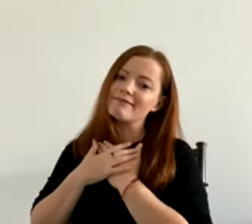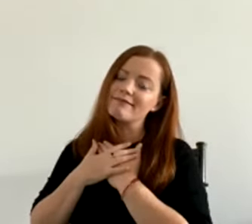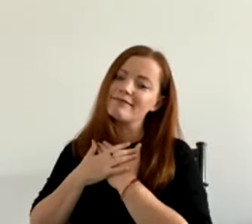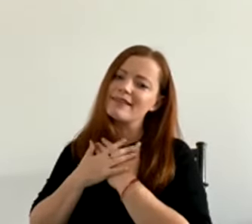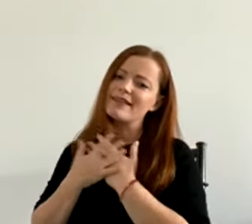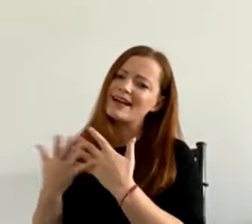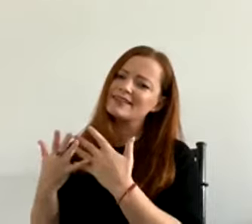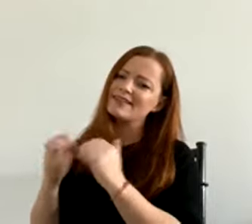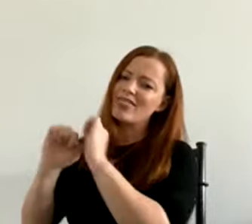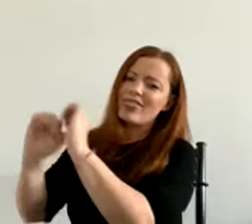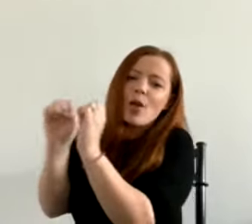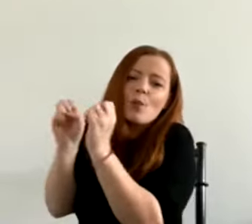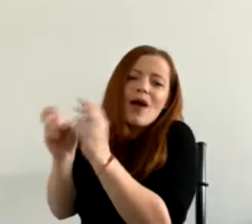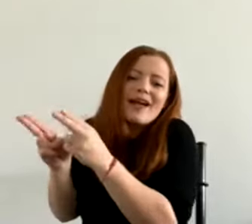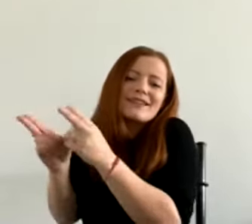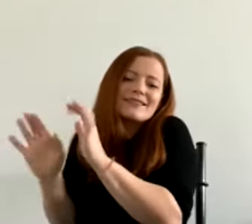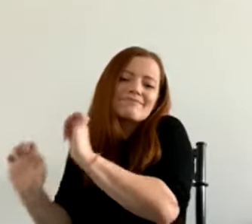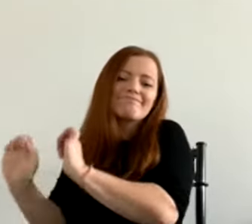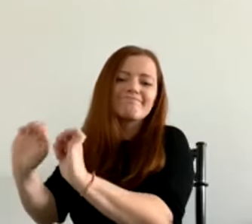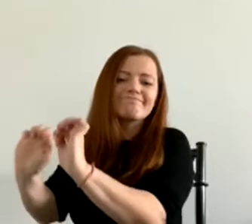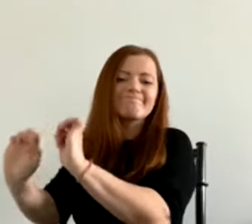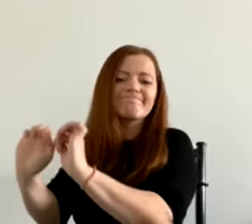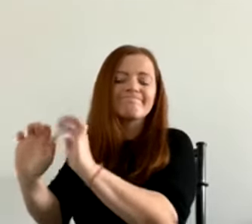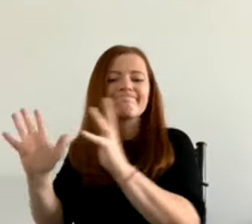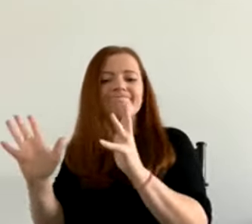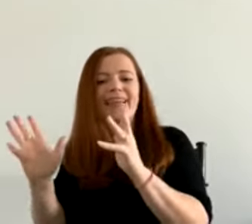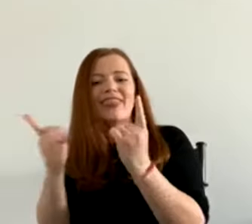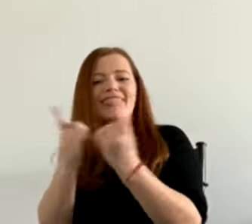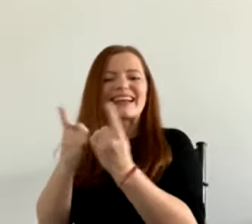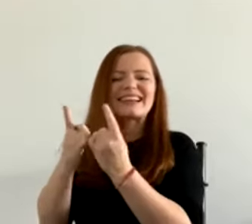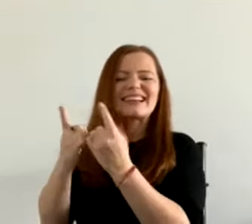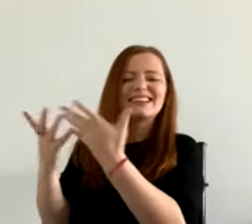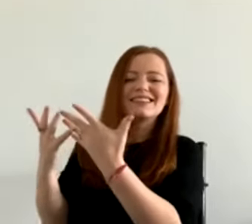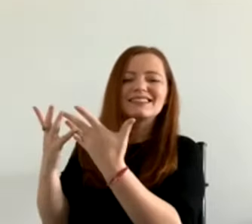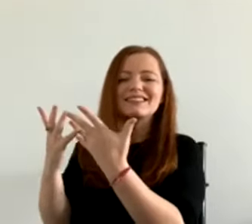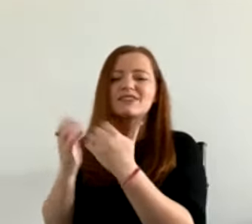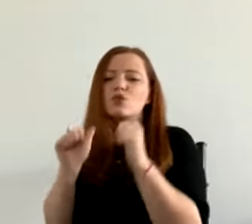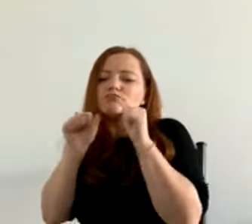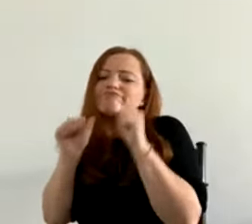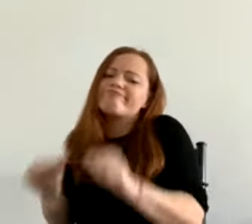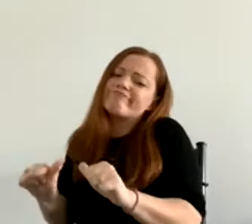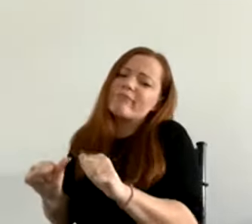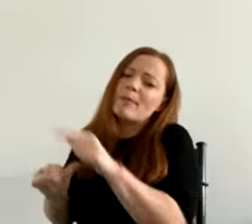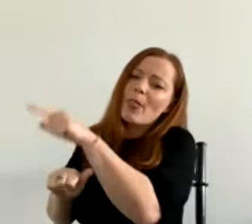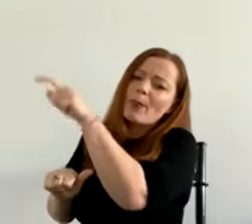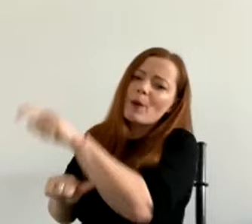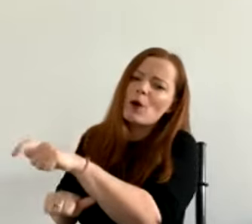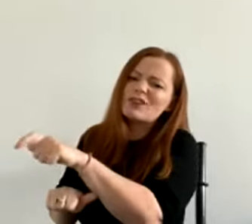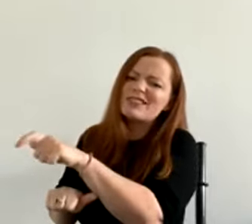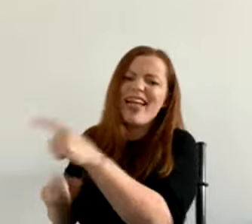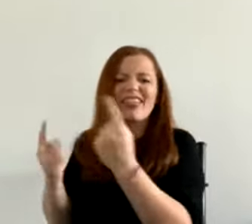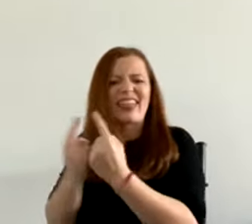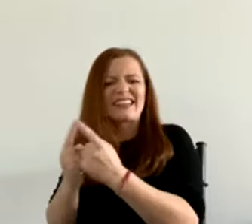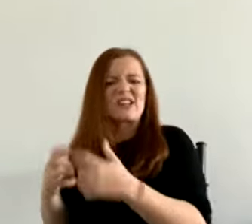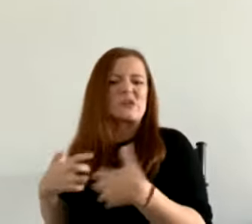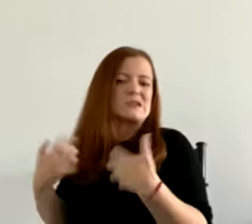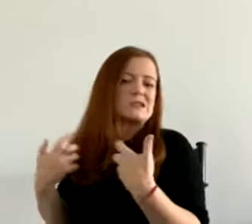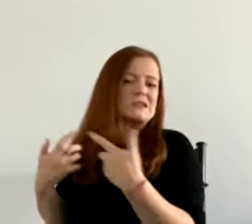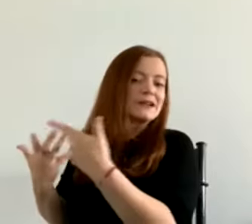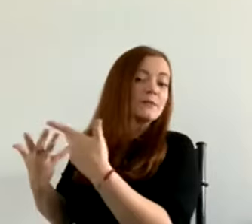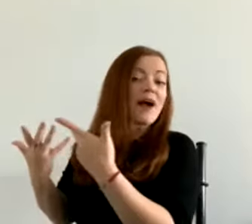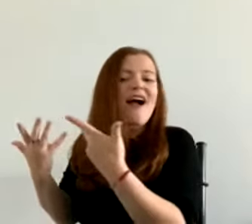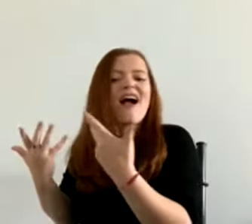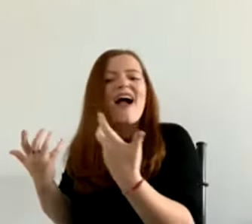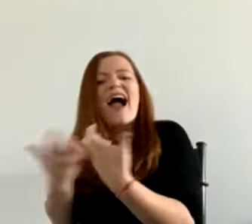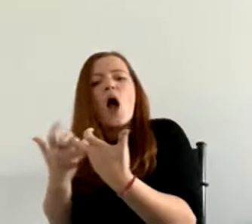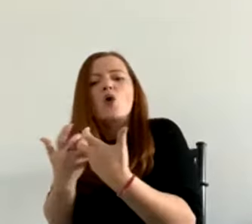they have, and the little things that you love about them and that annoy you about them, and how you're going to miss them in the time that you're